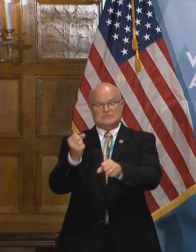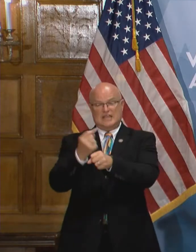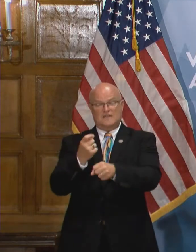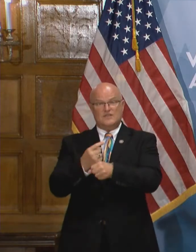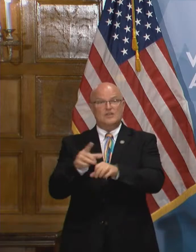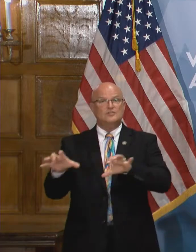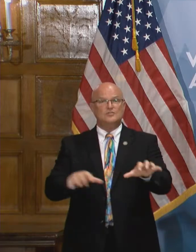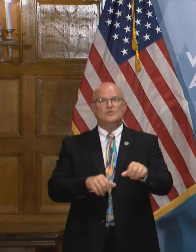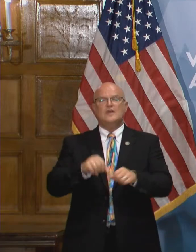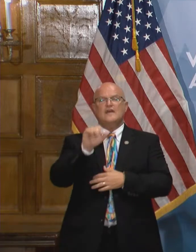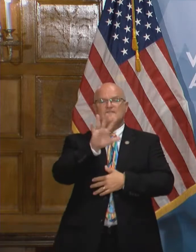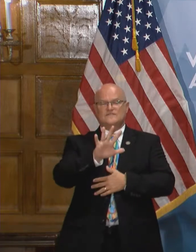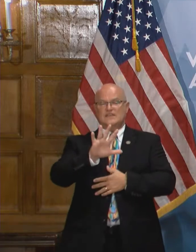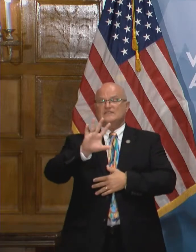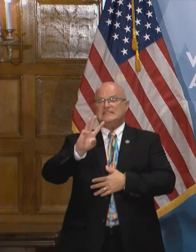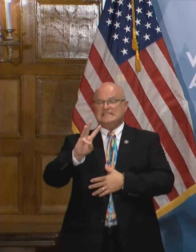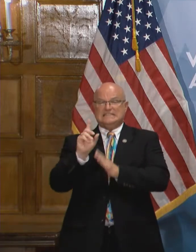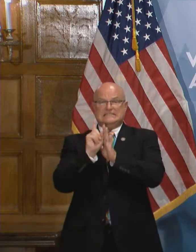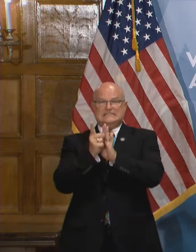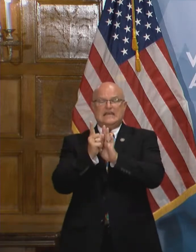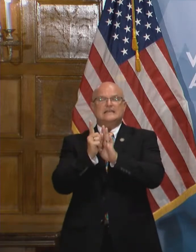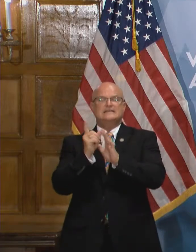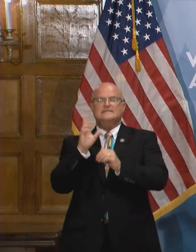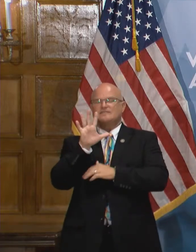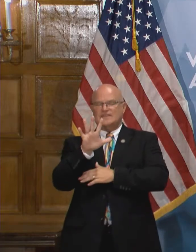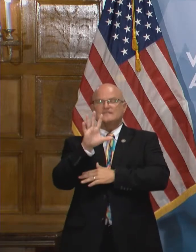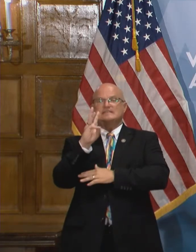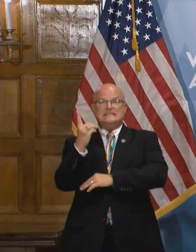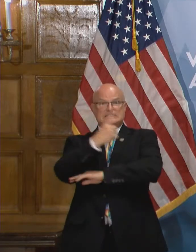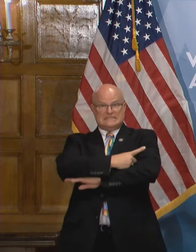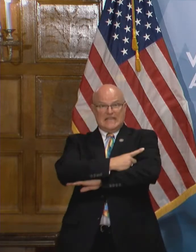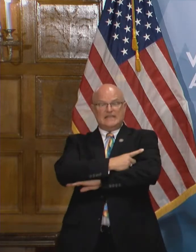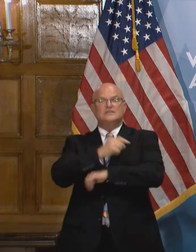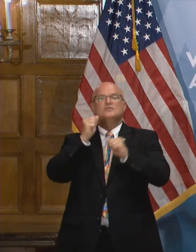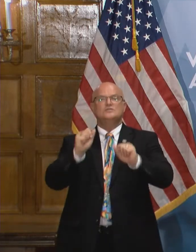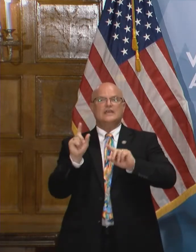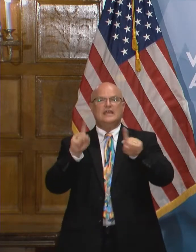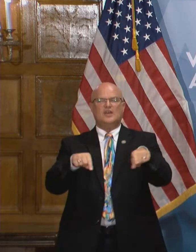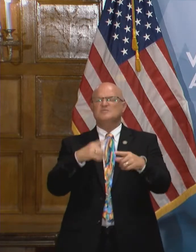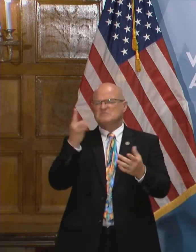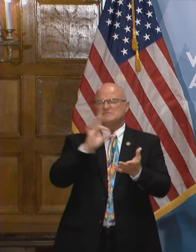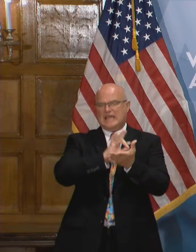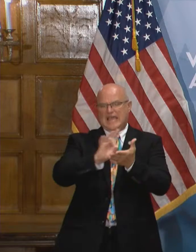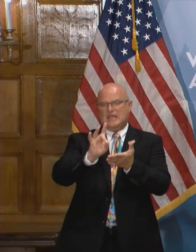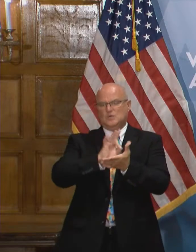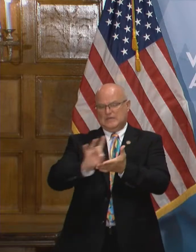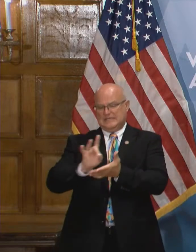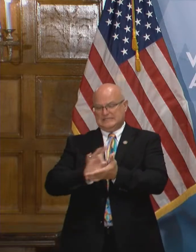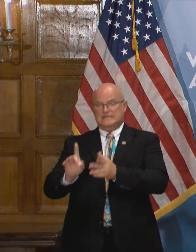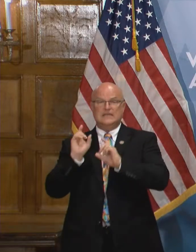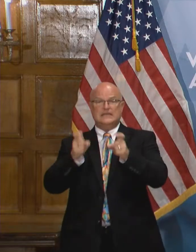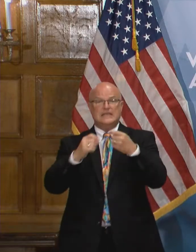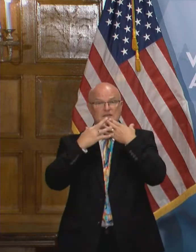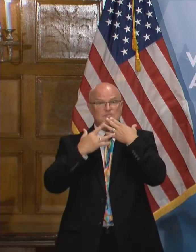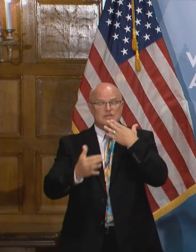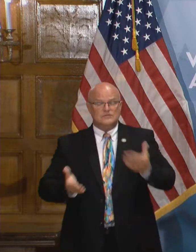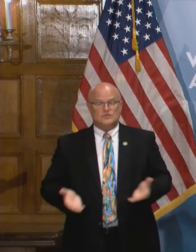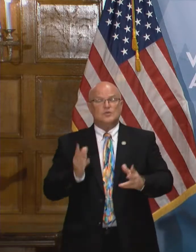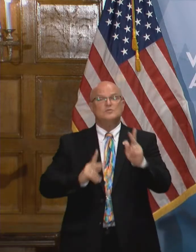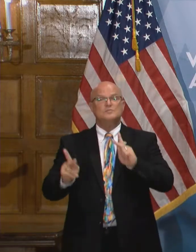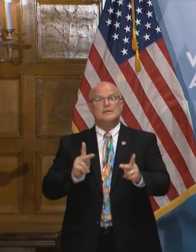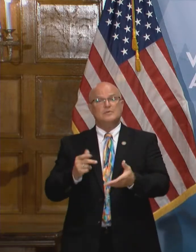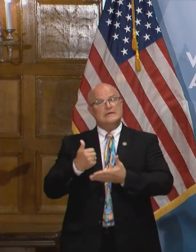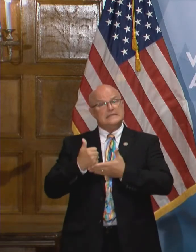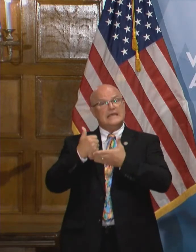that you can do every 56 days. You can go give blood. Every 8 weeks, you're eligible. So I just want to really encourage the people of Arkansas to